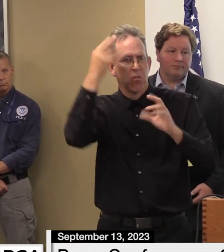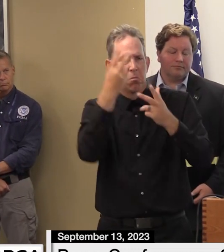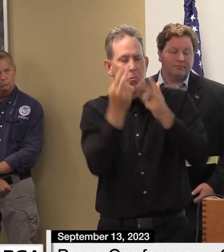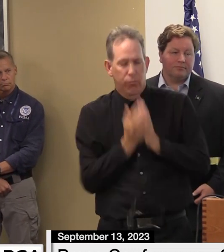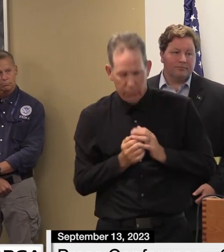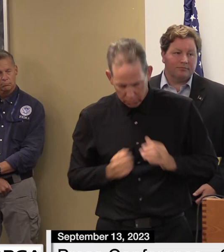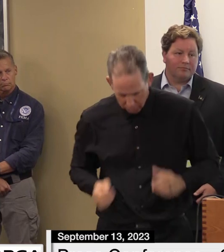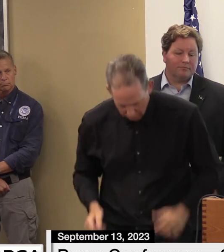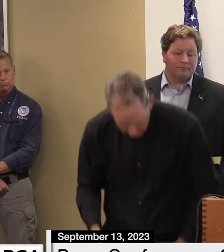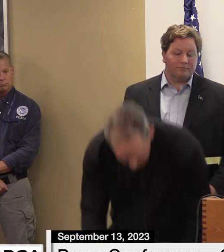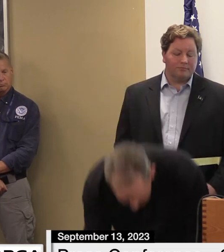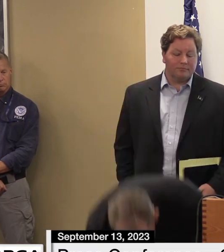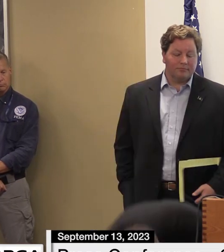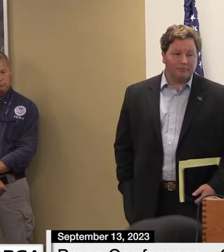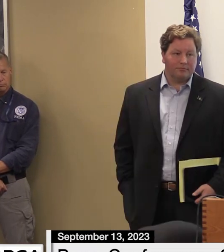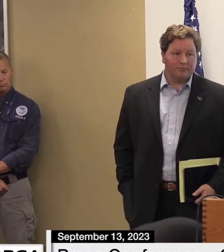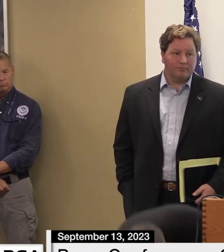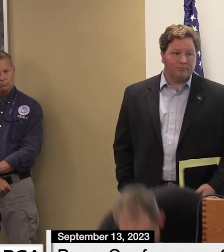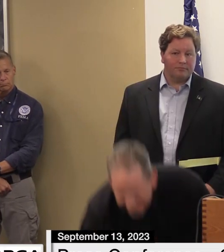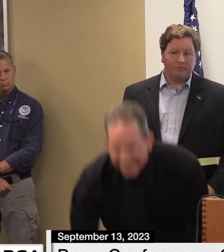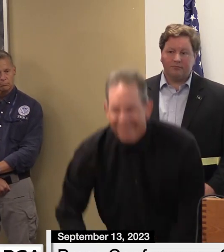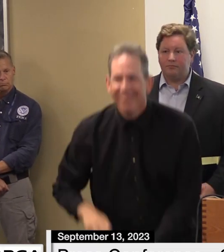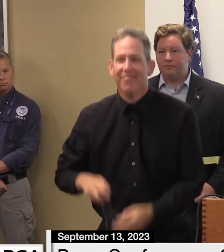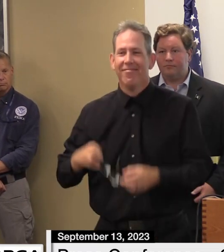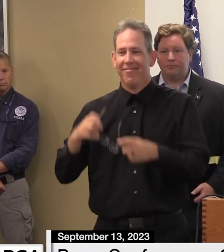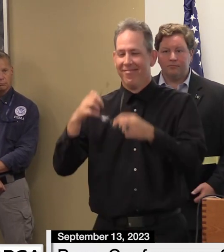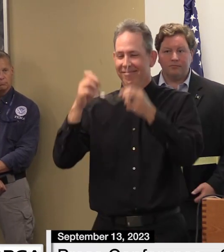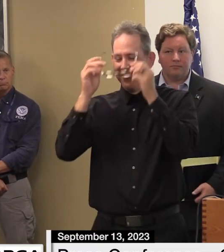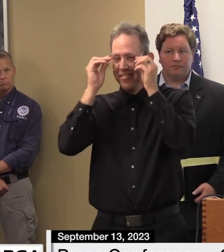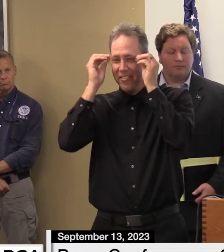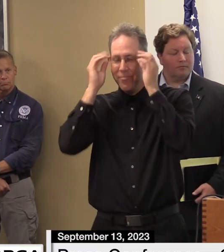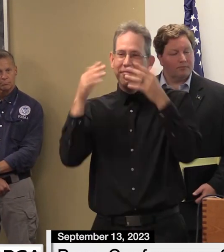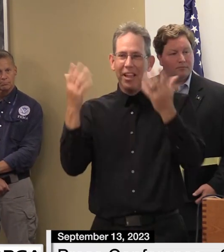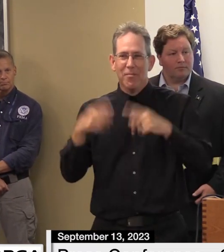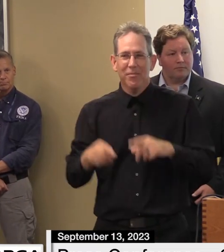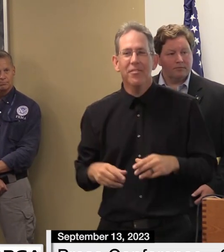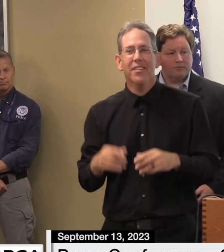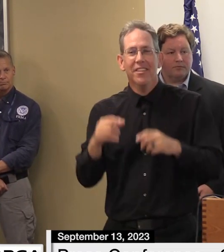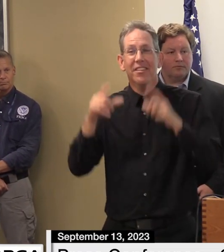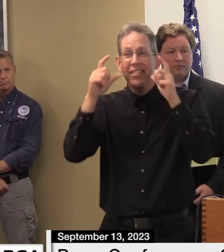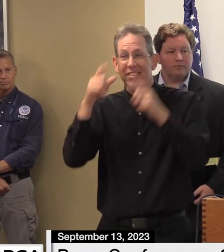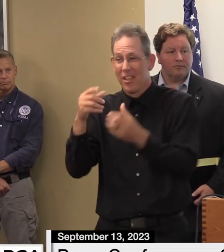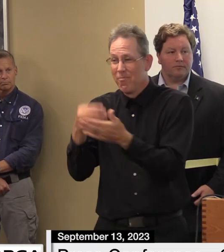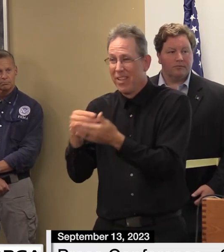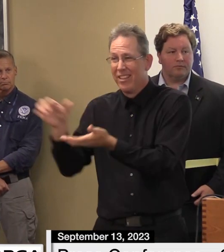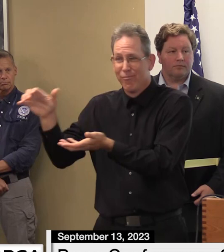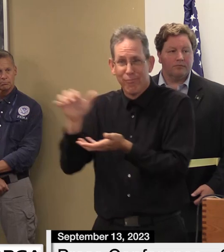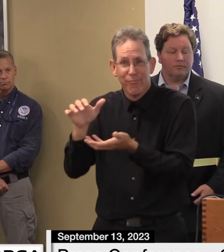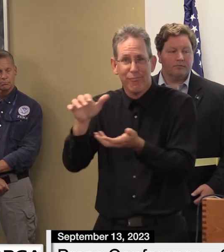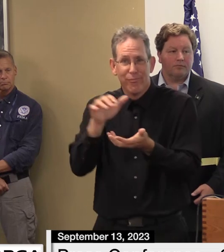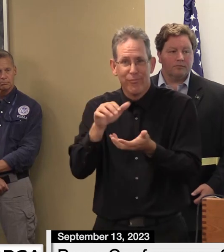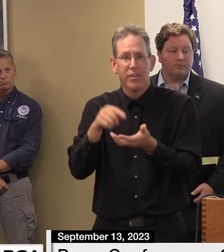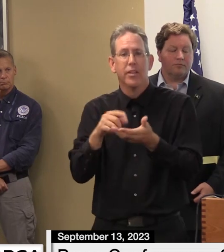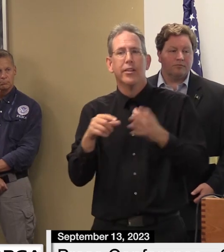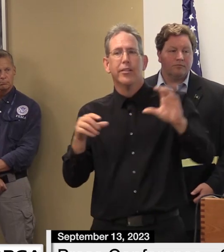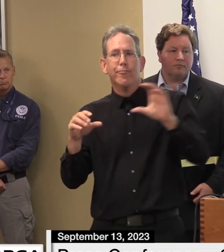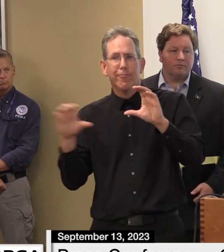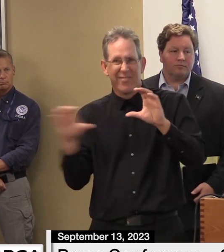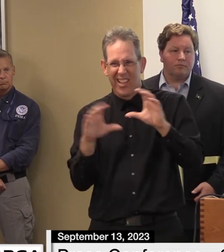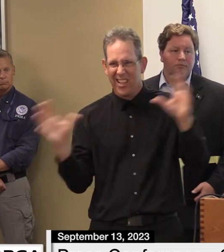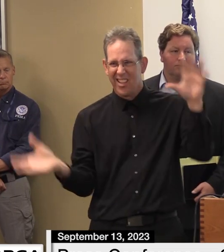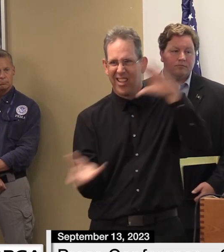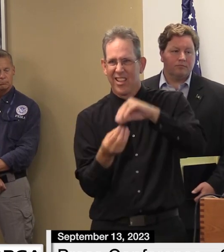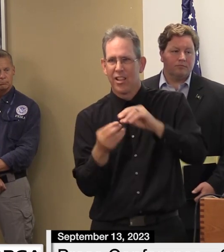about $175 million of private dollars. And together, this is going to support about $325